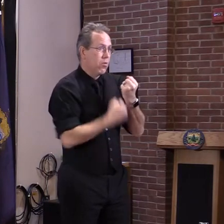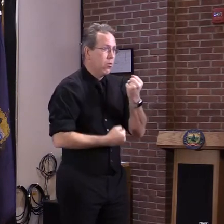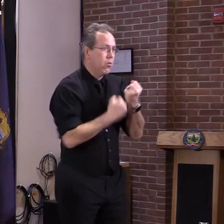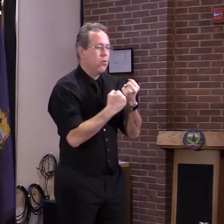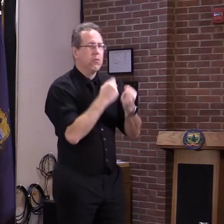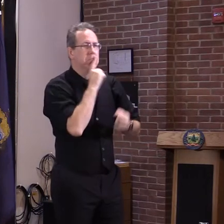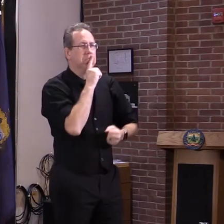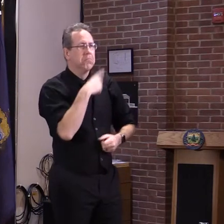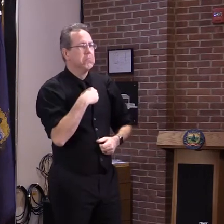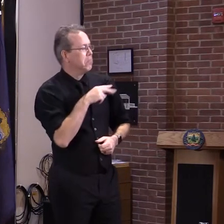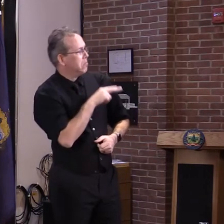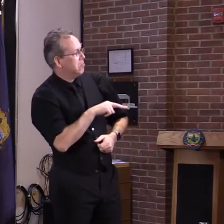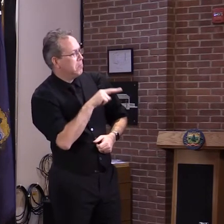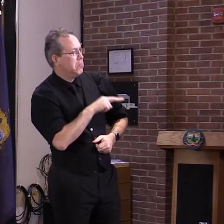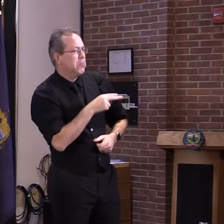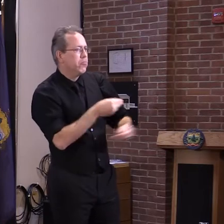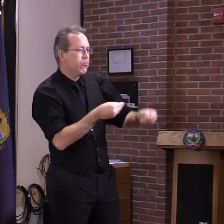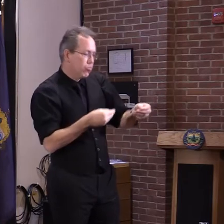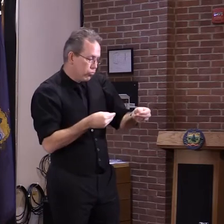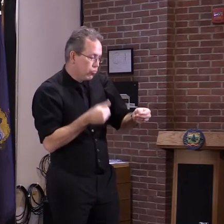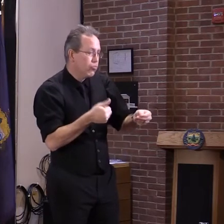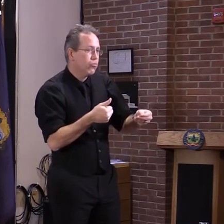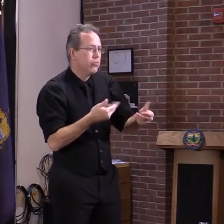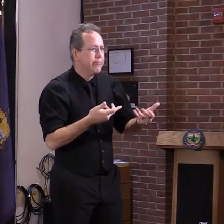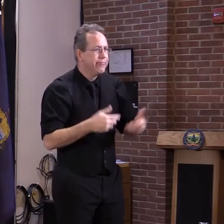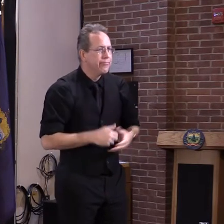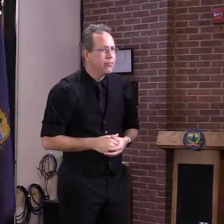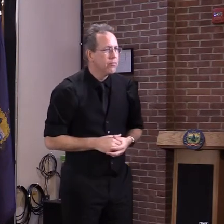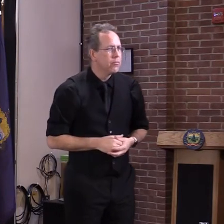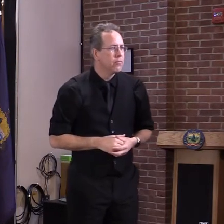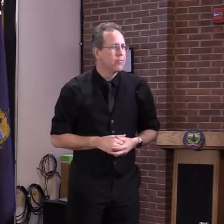laws. Thank you.